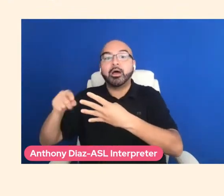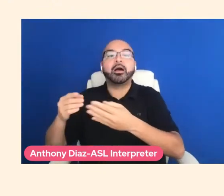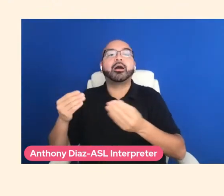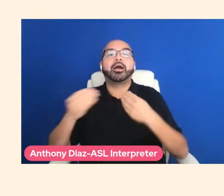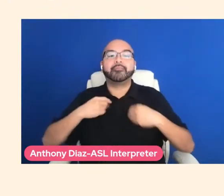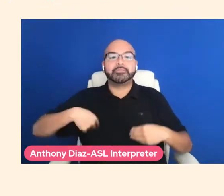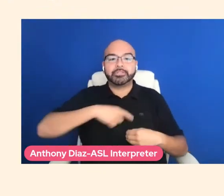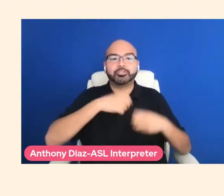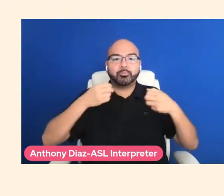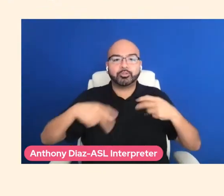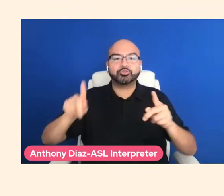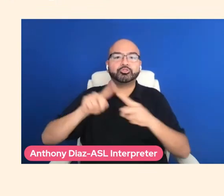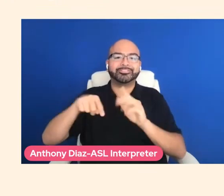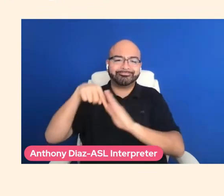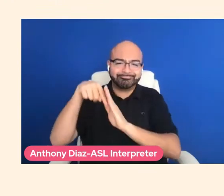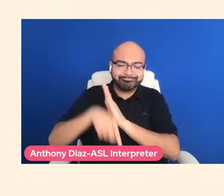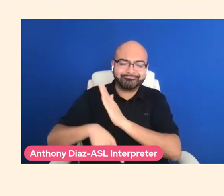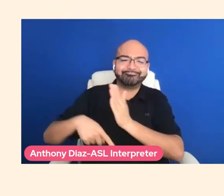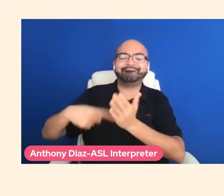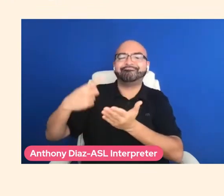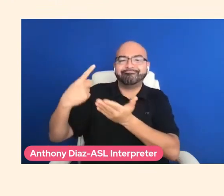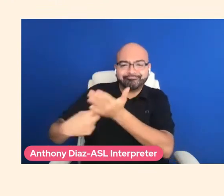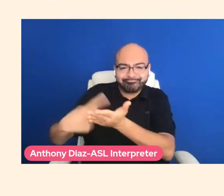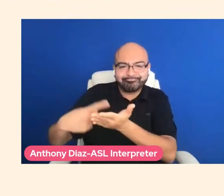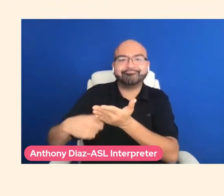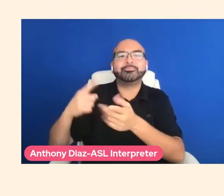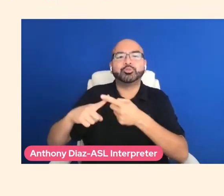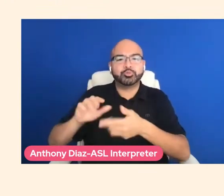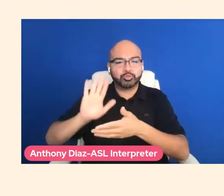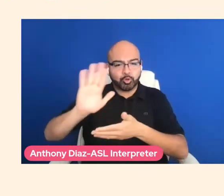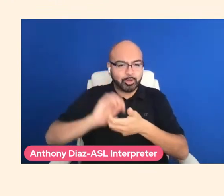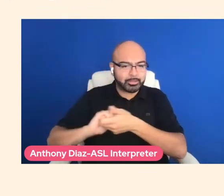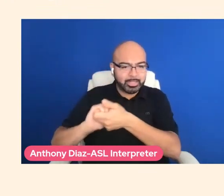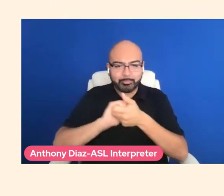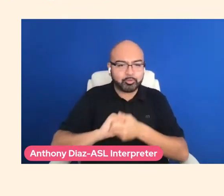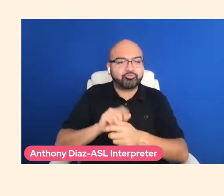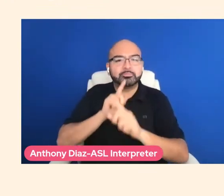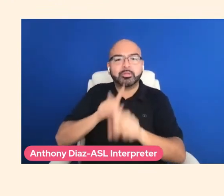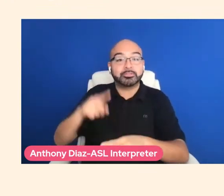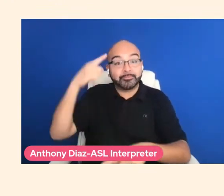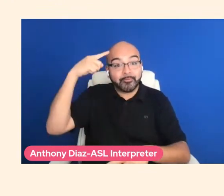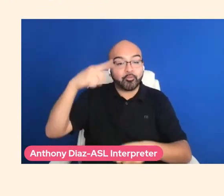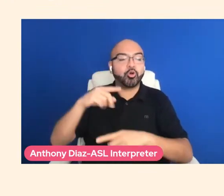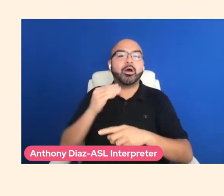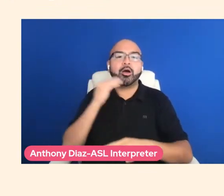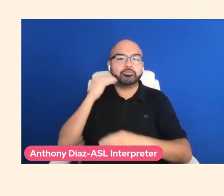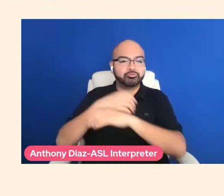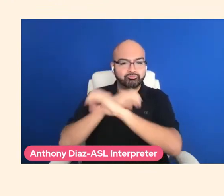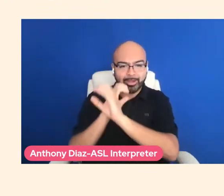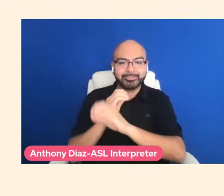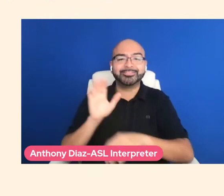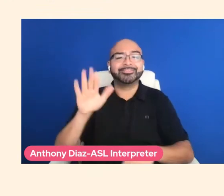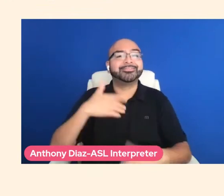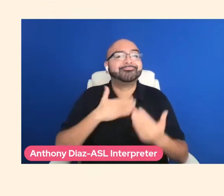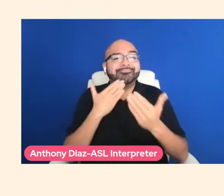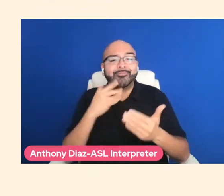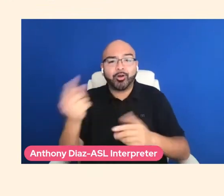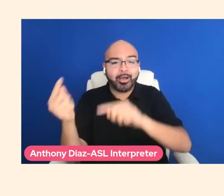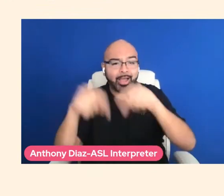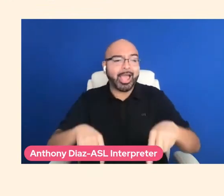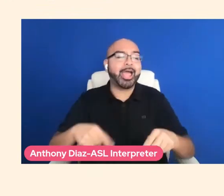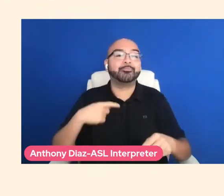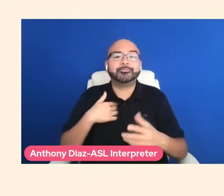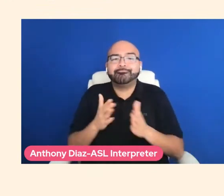into the collaborative responses to the housing crises that you all do. Mhm. We're so thankful that you're here. We're really eager to hear more about